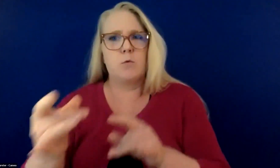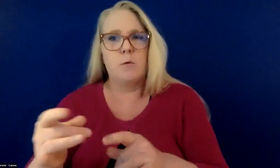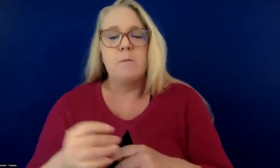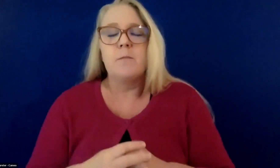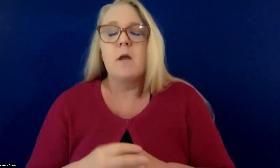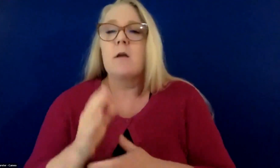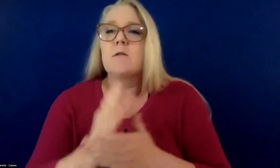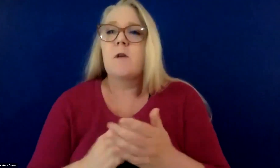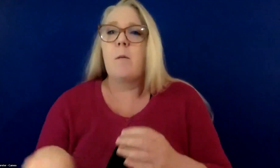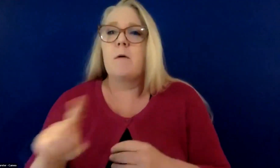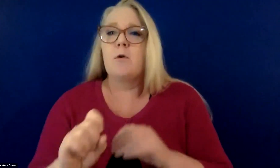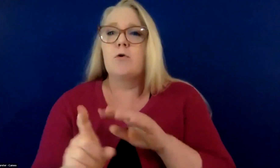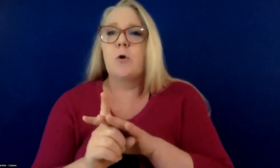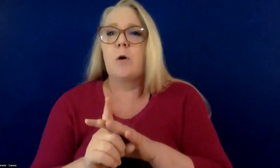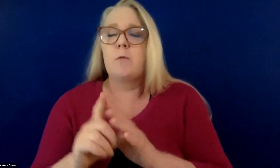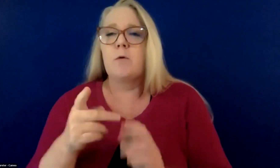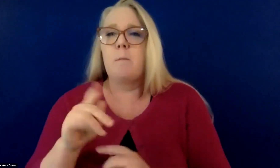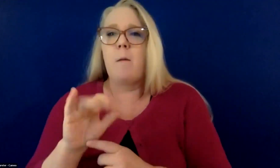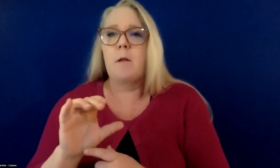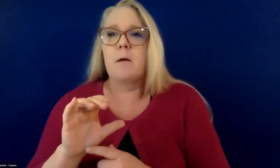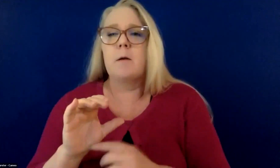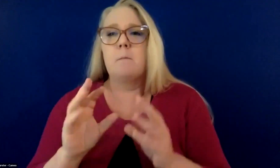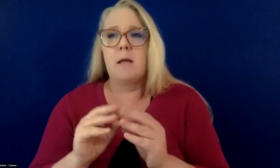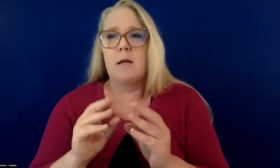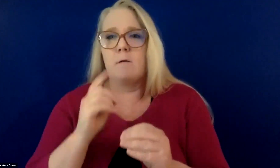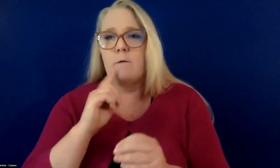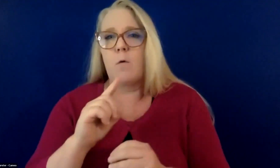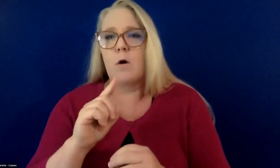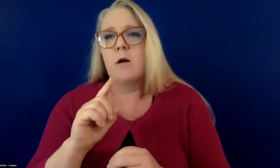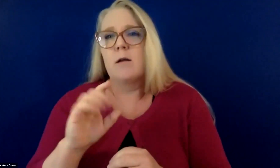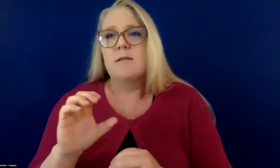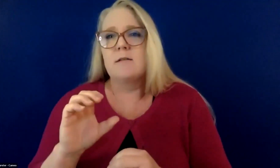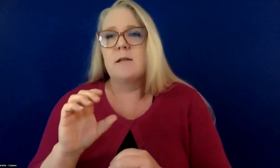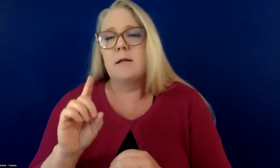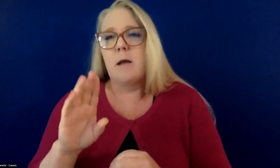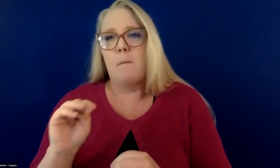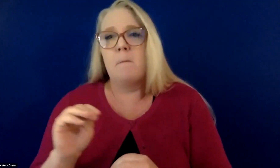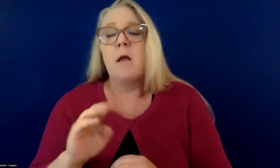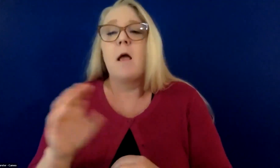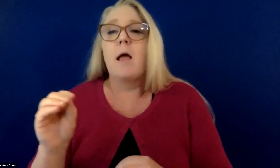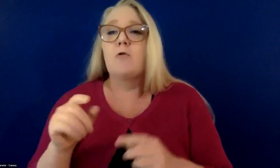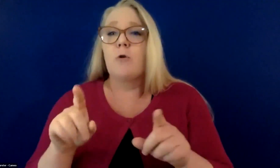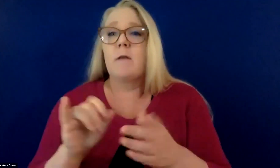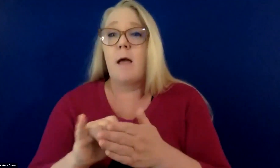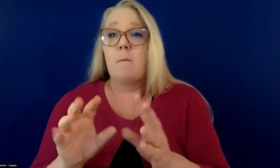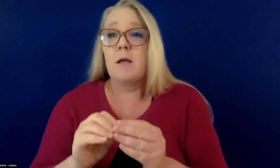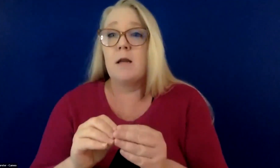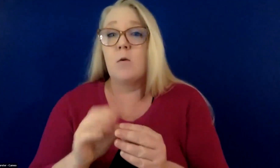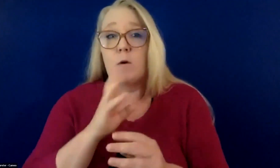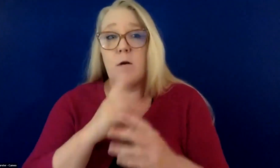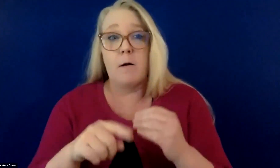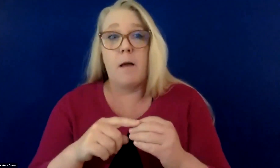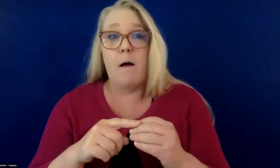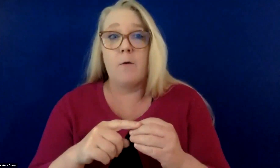of you attended our public meeting that we did for CBIM just a couple weeks ago. And in that meeting, we talked about the fact that CBIM